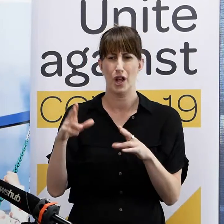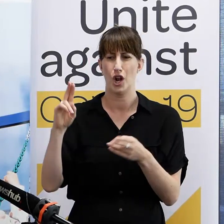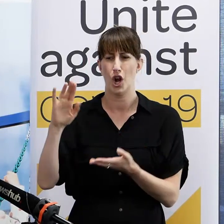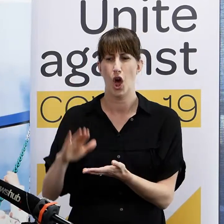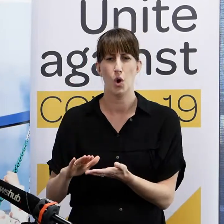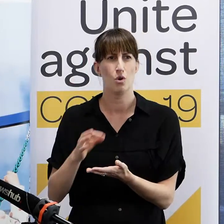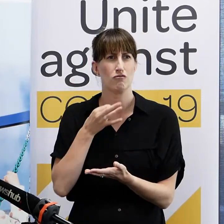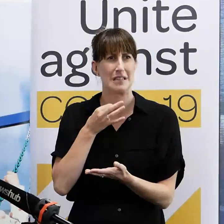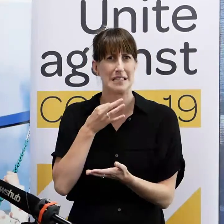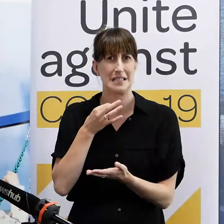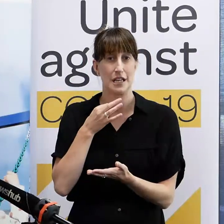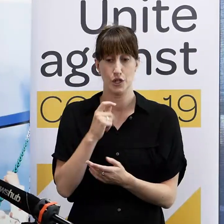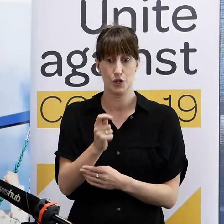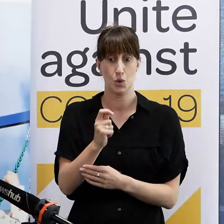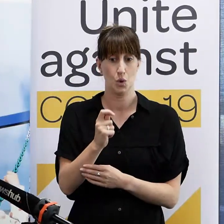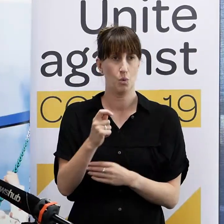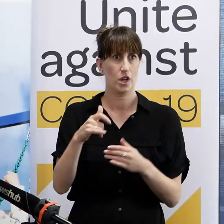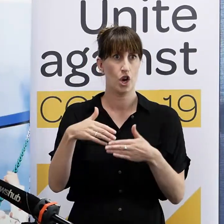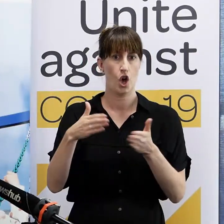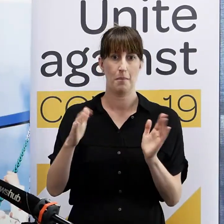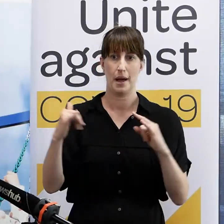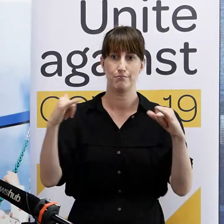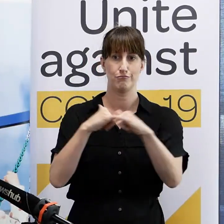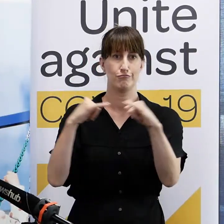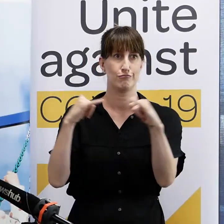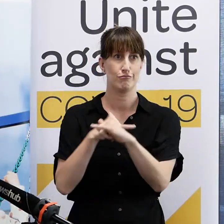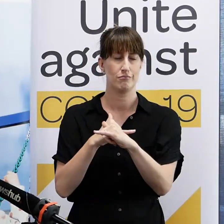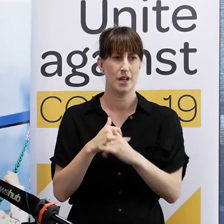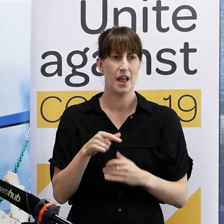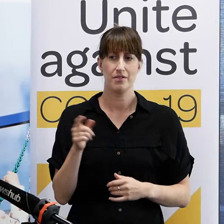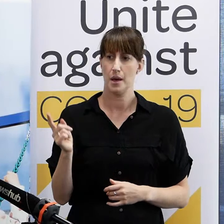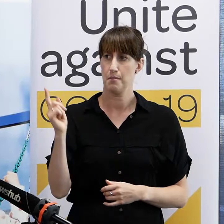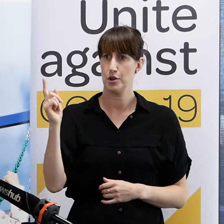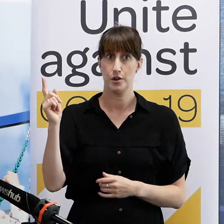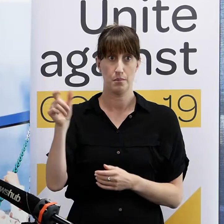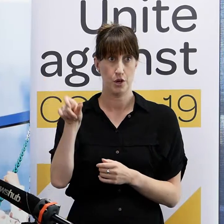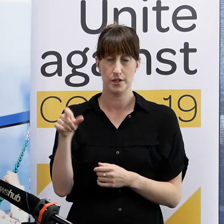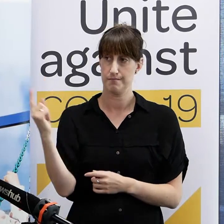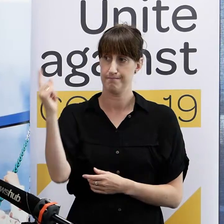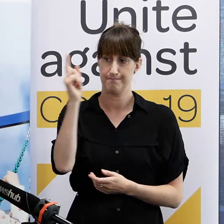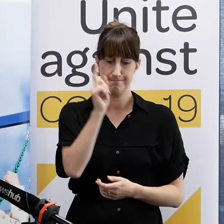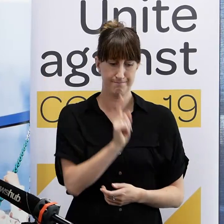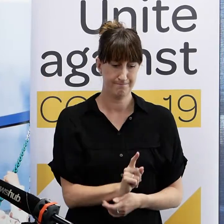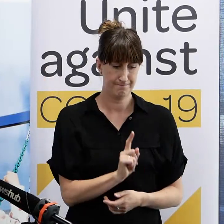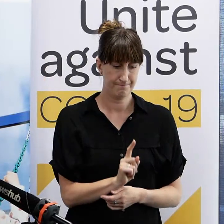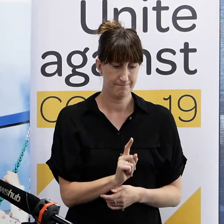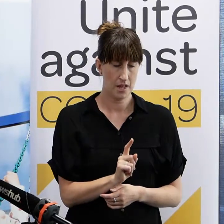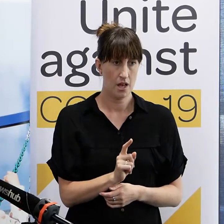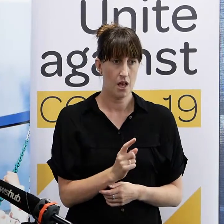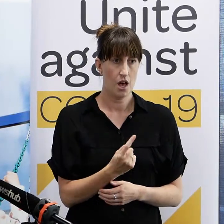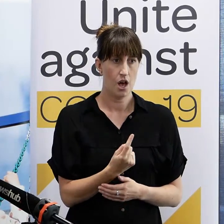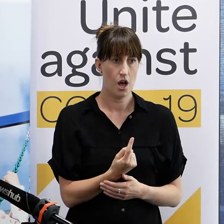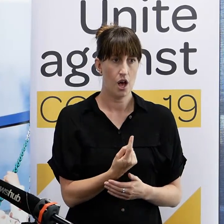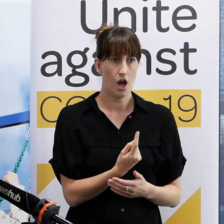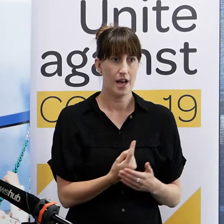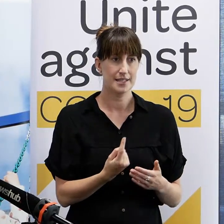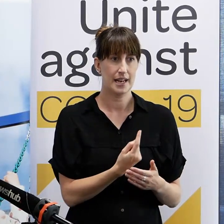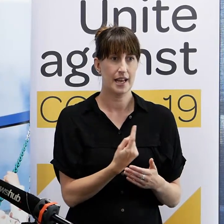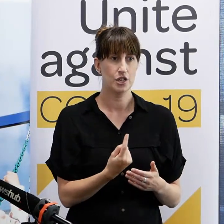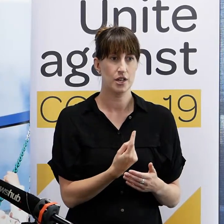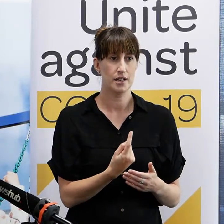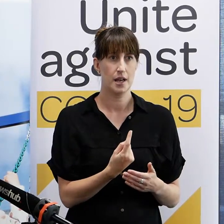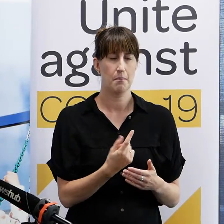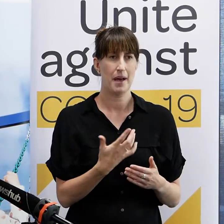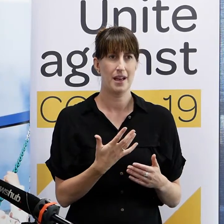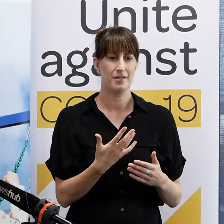be in a trans-Tasman bubble, going into isolation and then being alone with his dead dad? Where is the public health risk